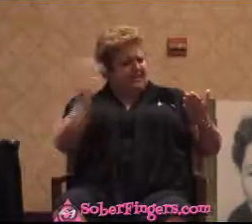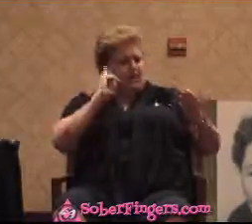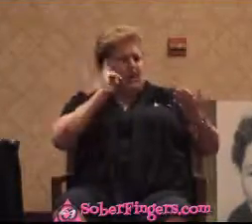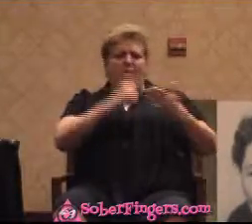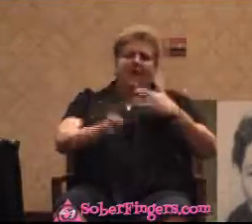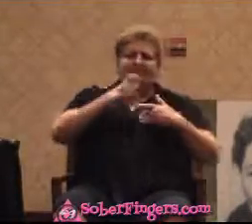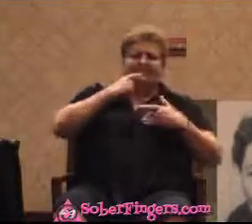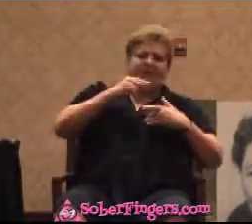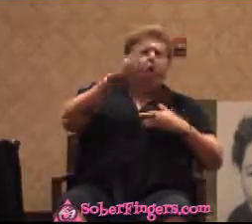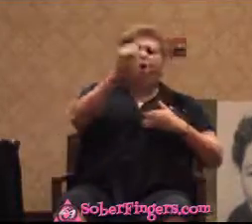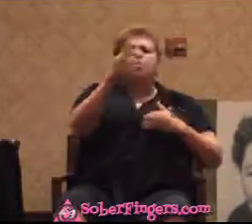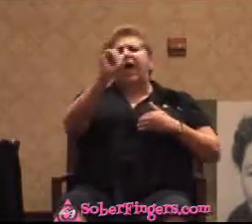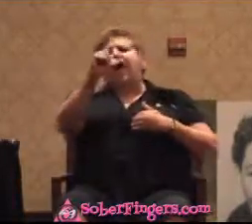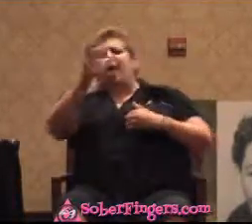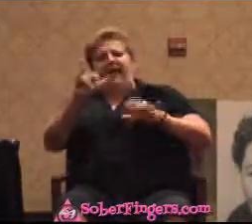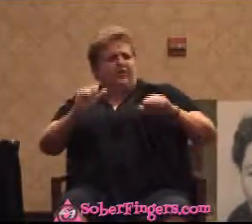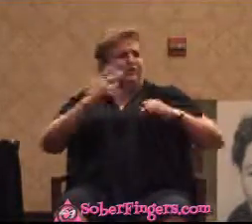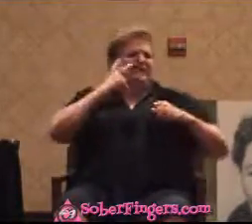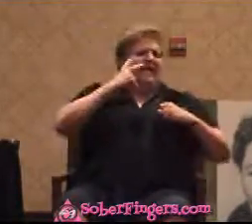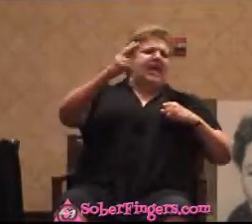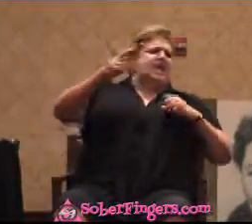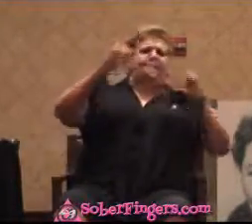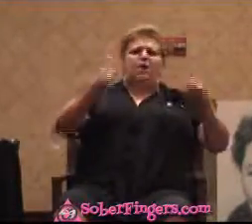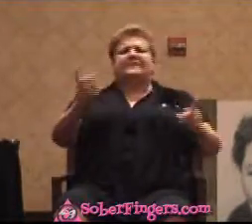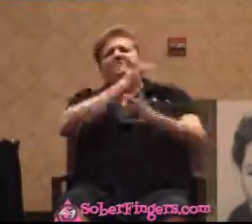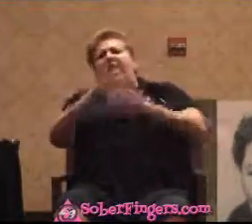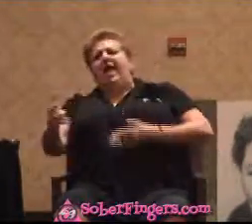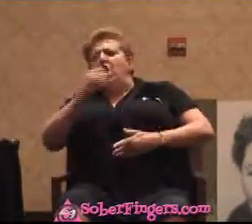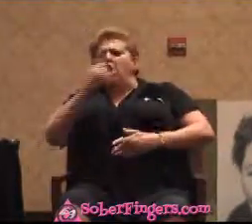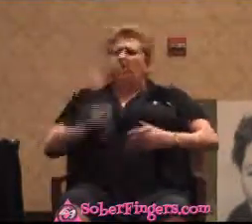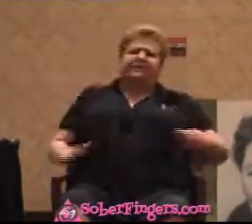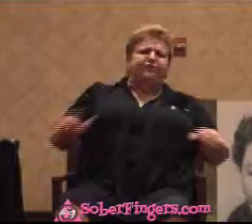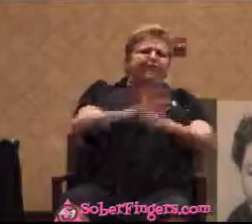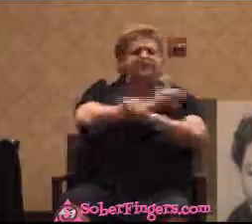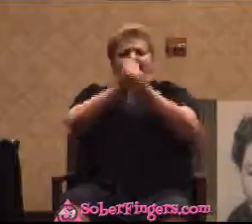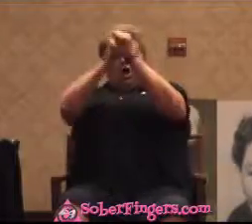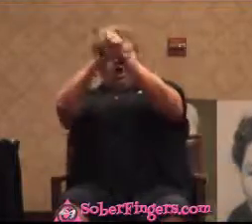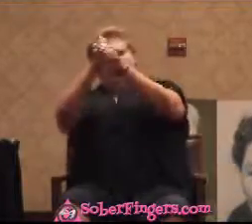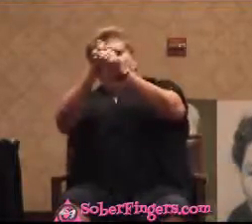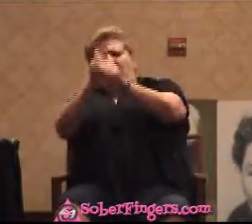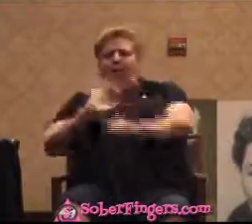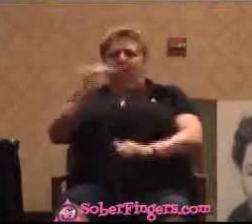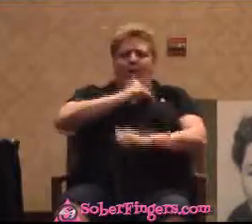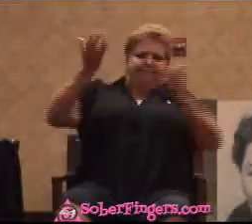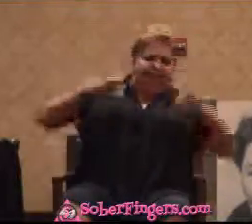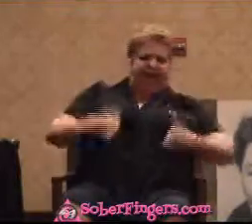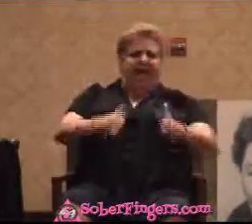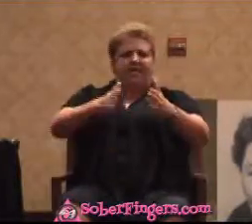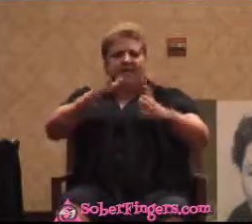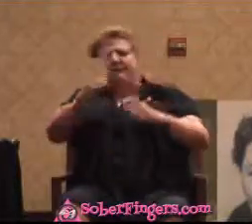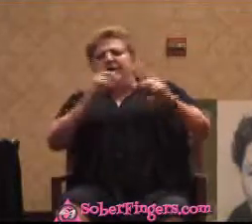dead who was thoroughly class. Those who do not recover are those who